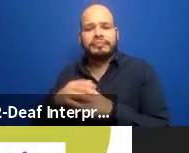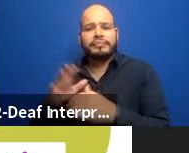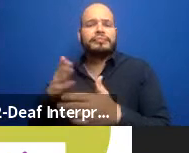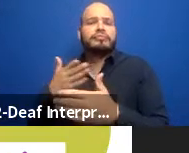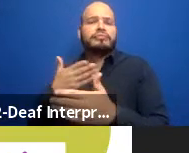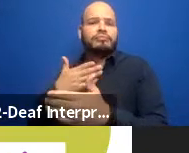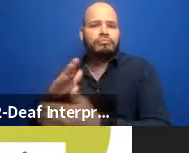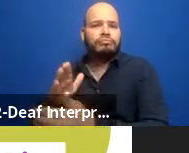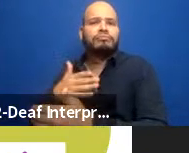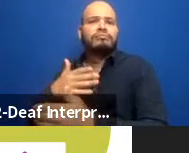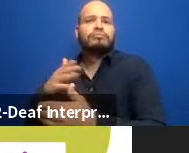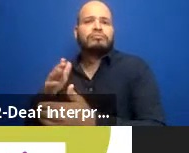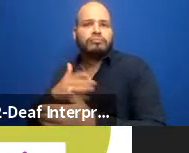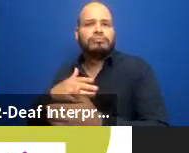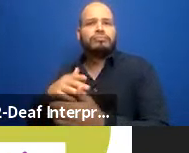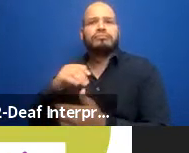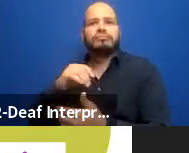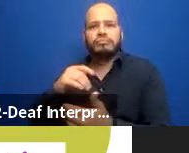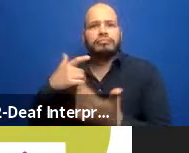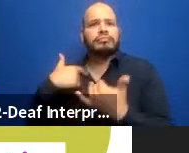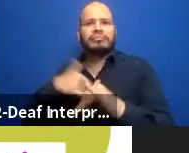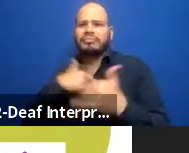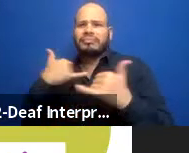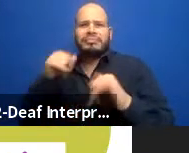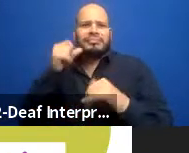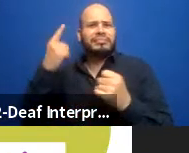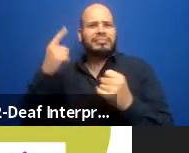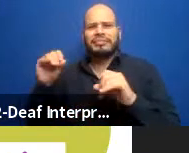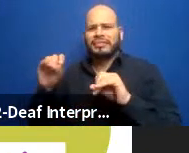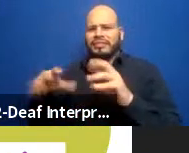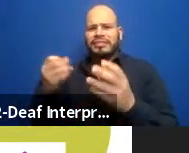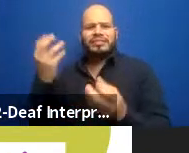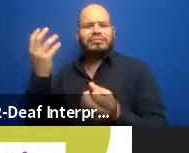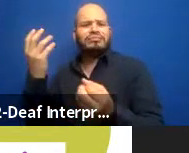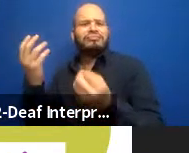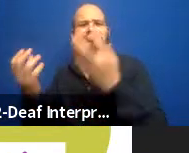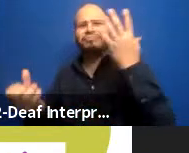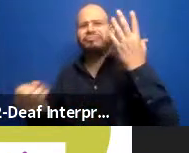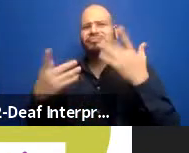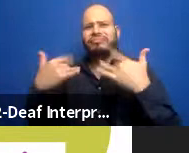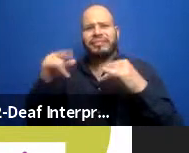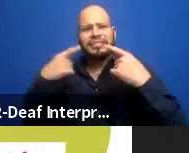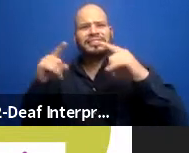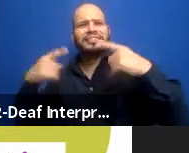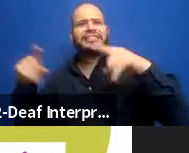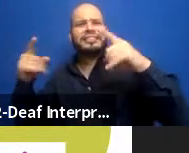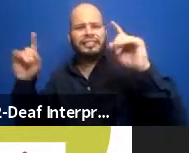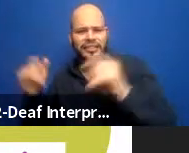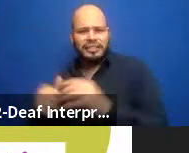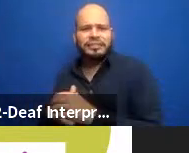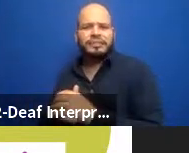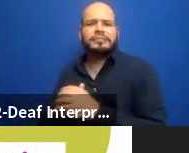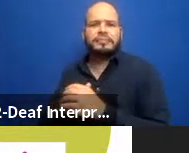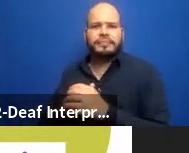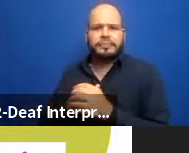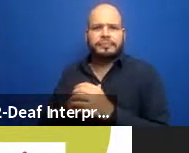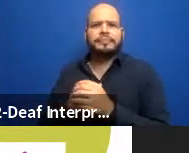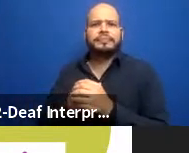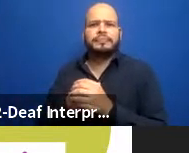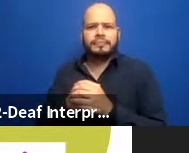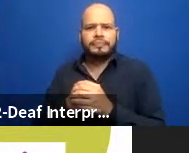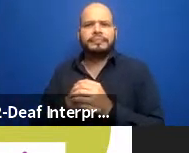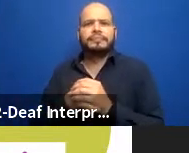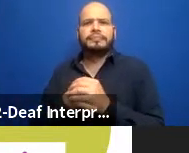Expecting us to retreat. Recede. Fall back. Shut up. Sit down. We rooted here and breaking ground.